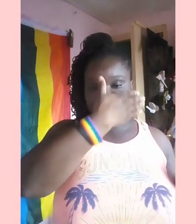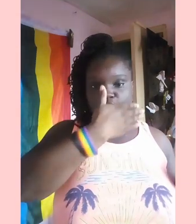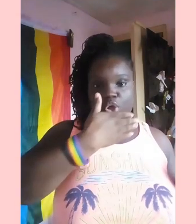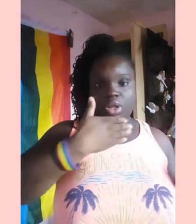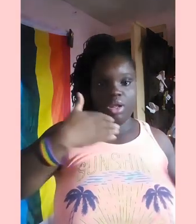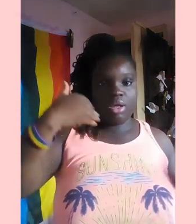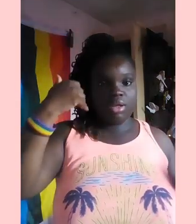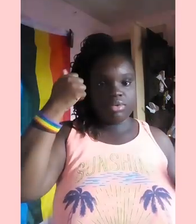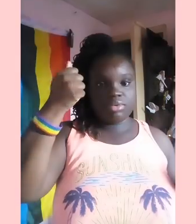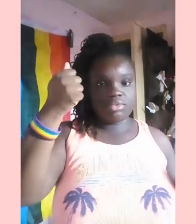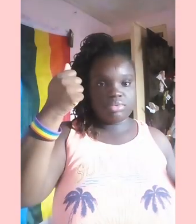beautiful,